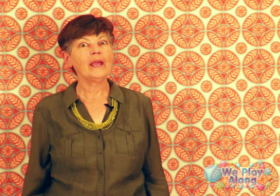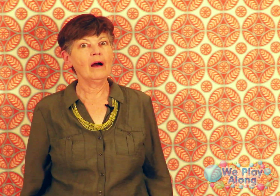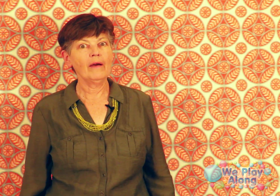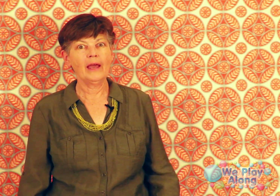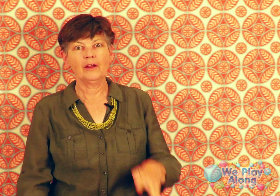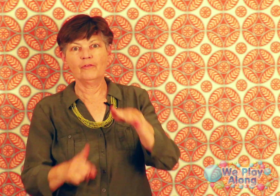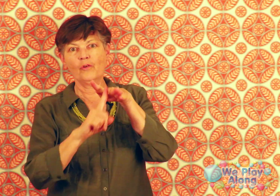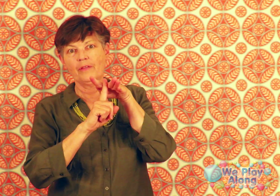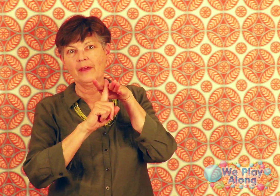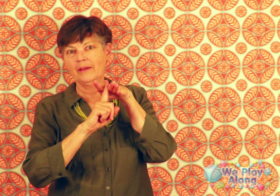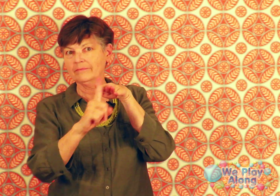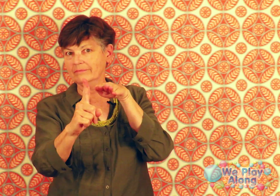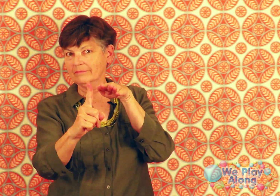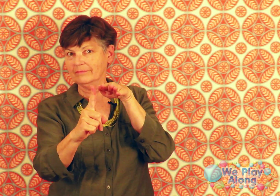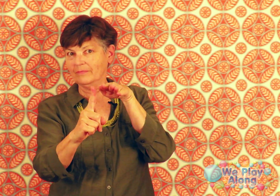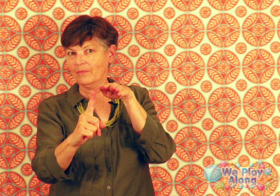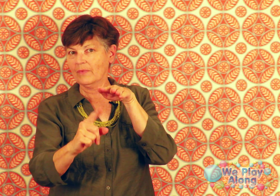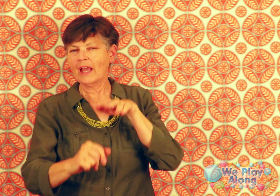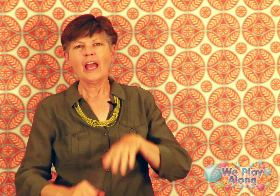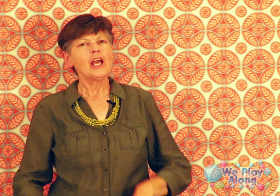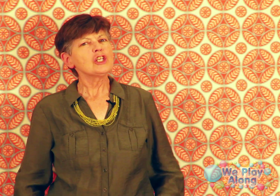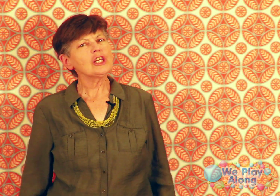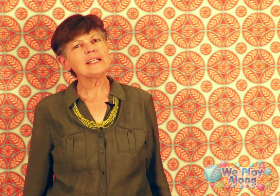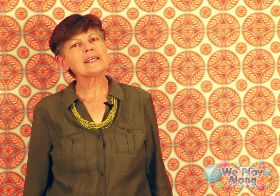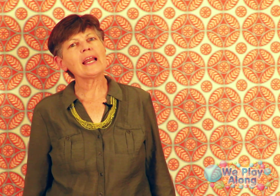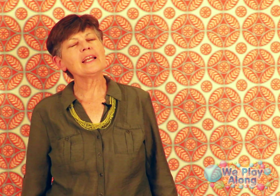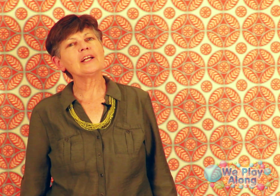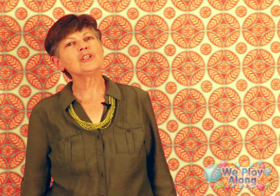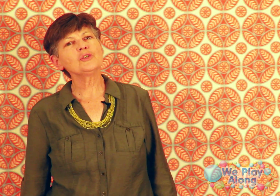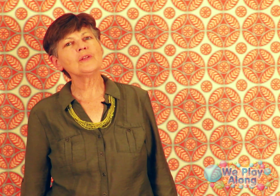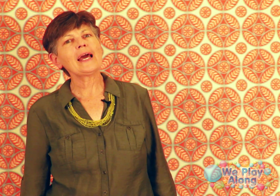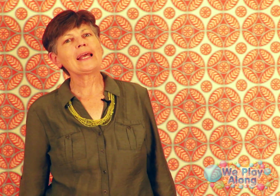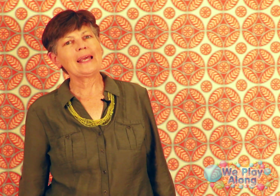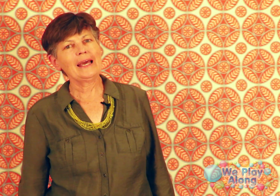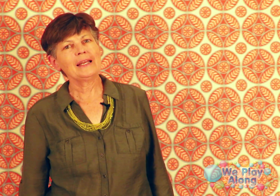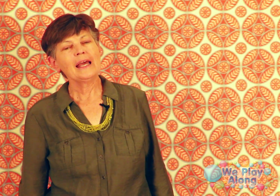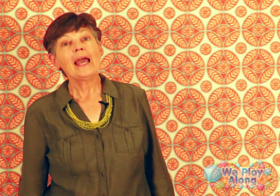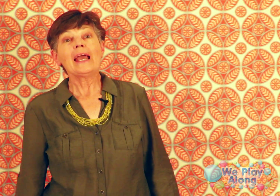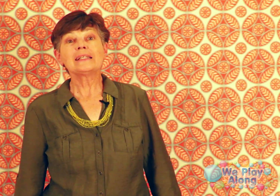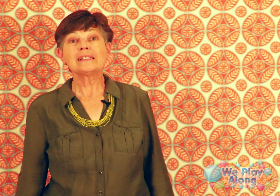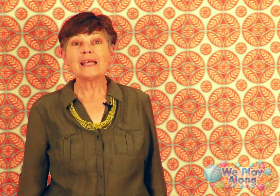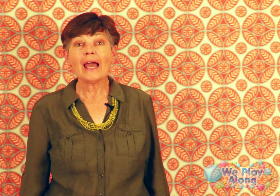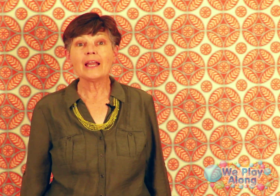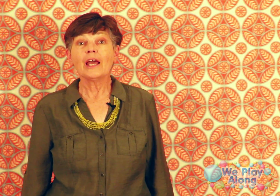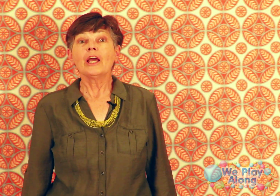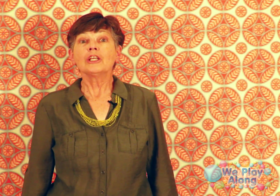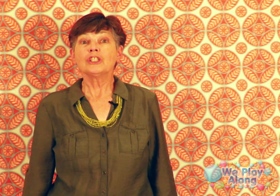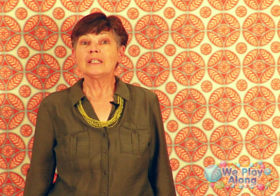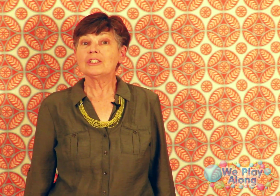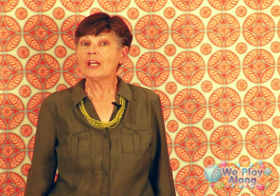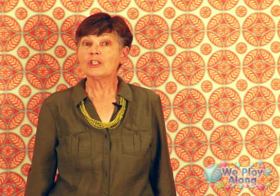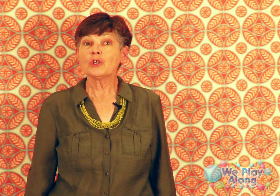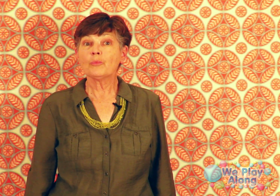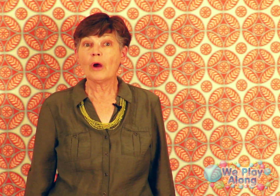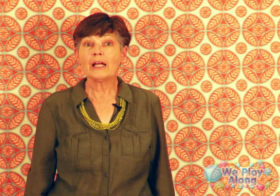we all headed for she decided not to do that again. Instead, she changed her